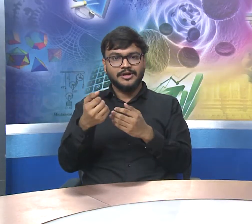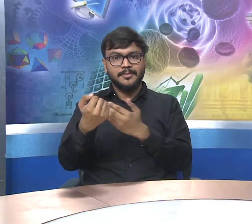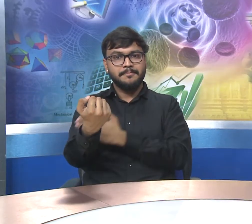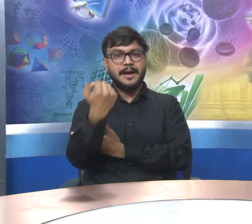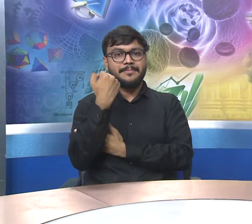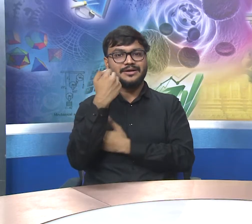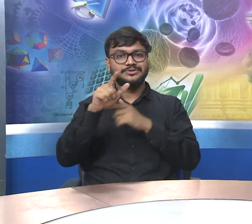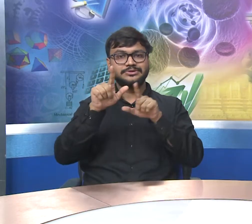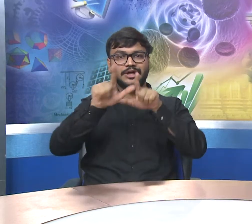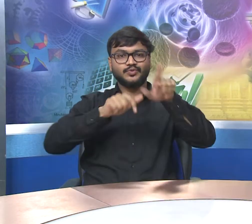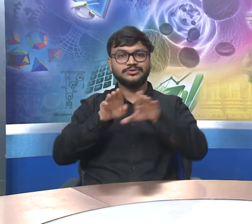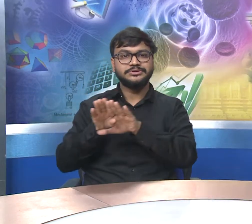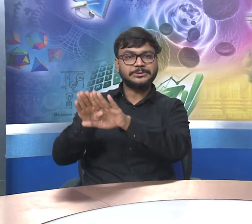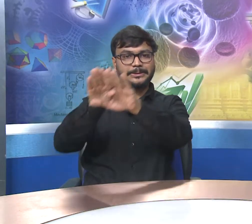be controlled.